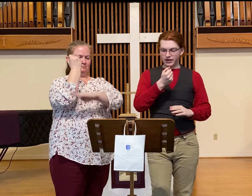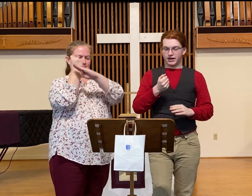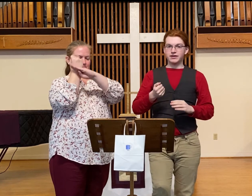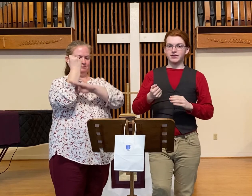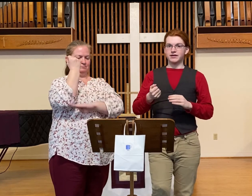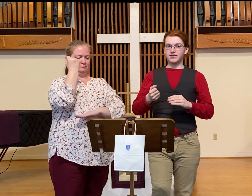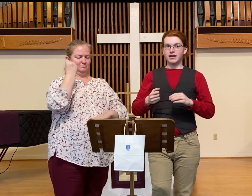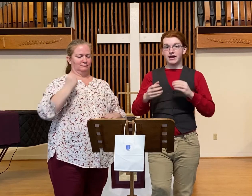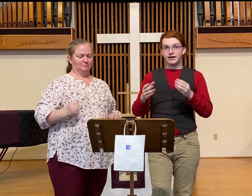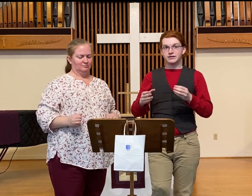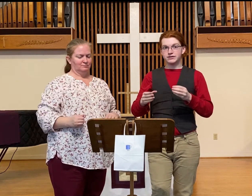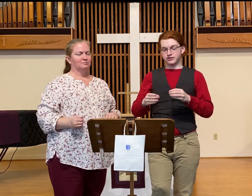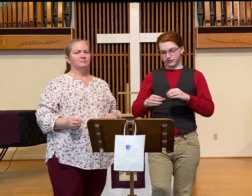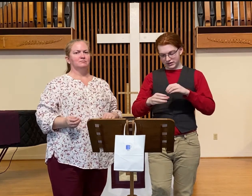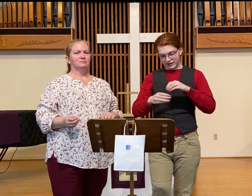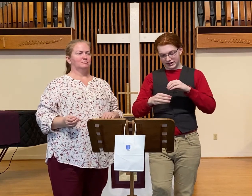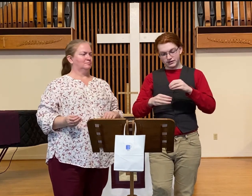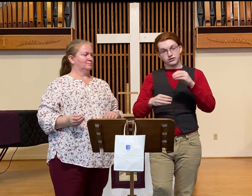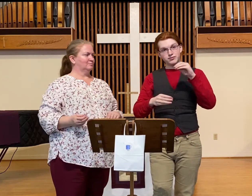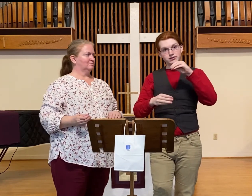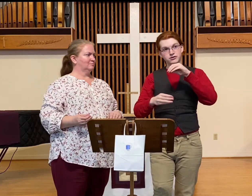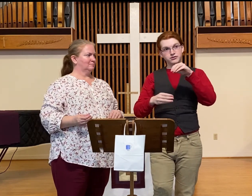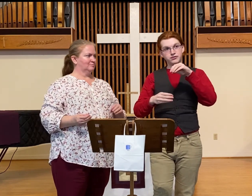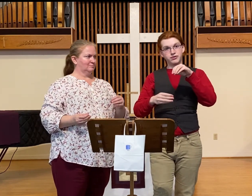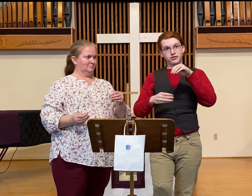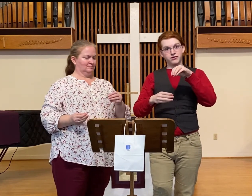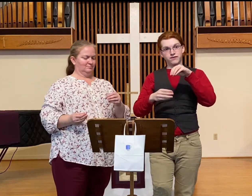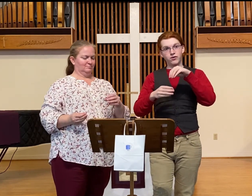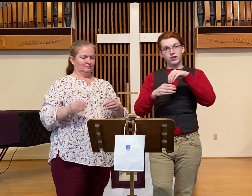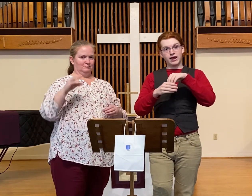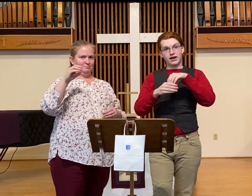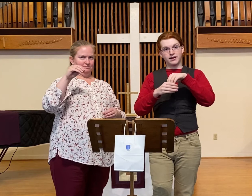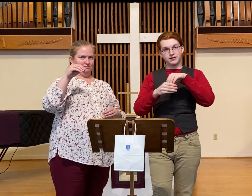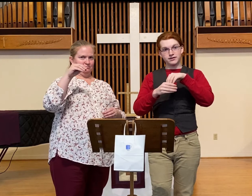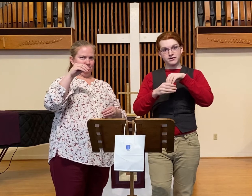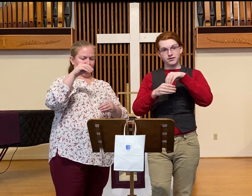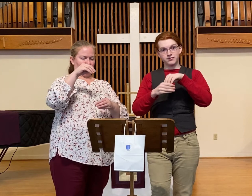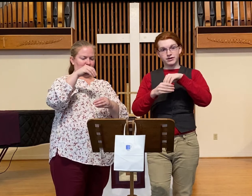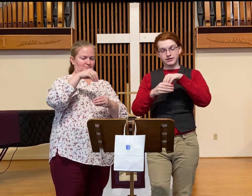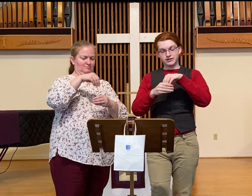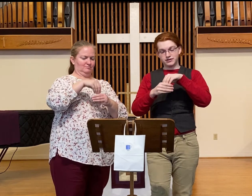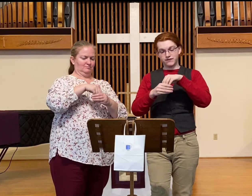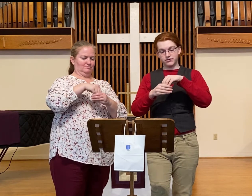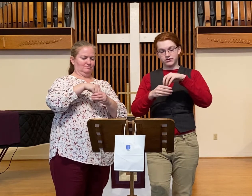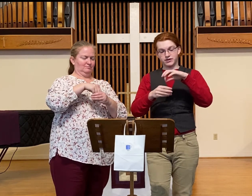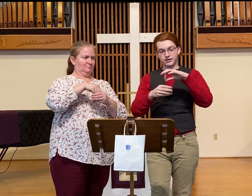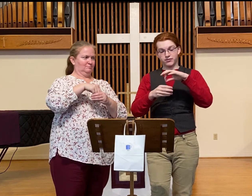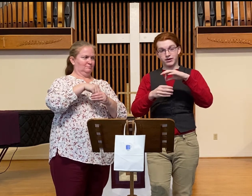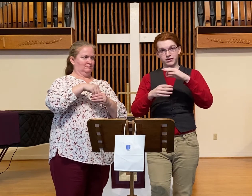And then into, and into, make sure you do it with your full hand, because if you do it with